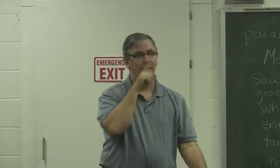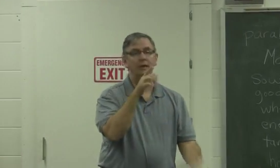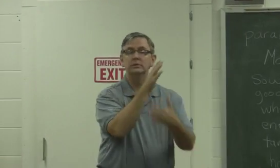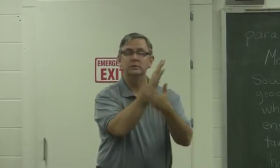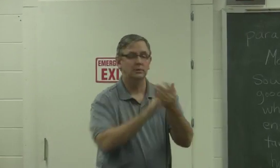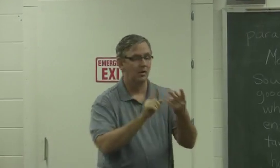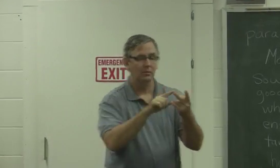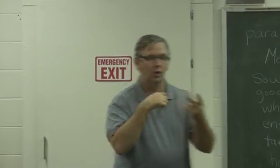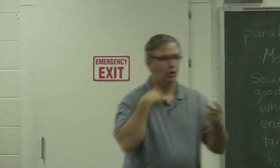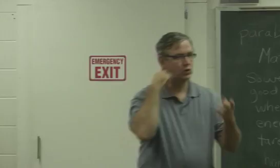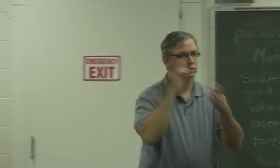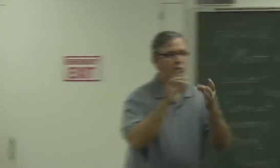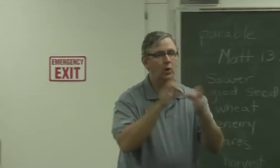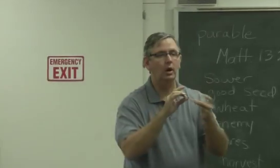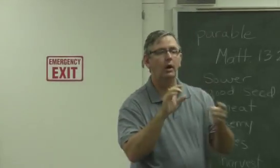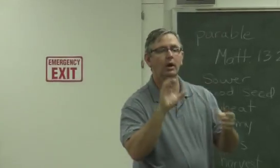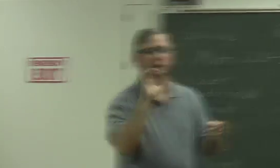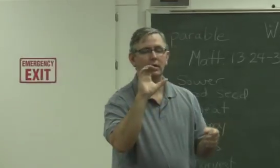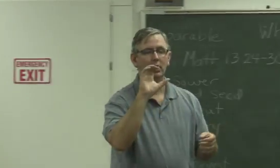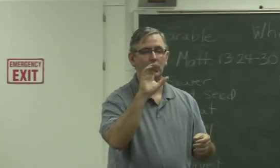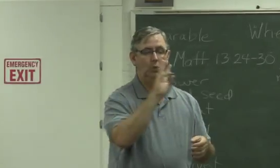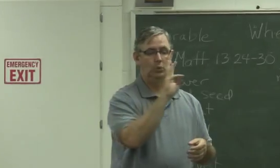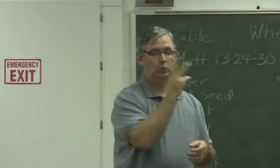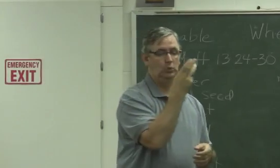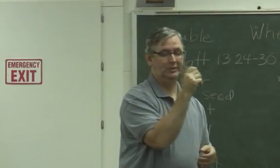the true, the wheat from the tares.